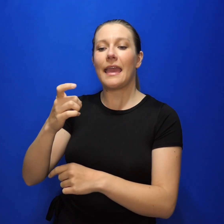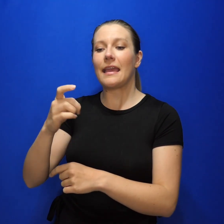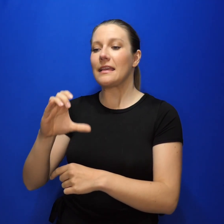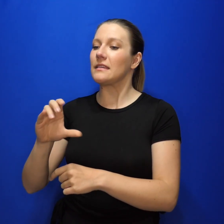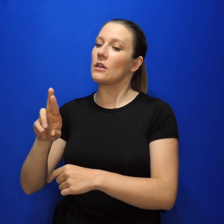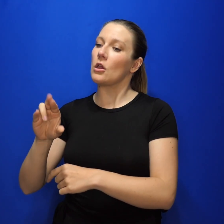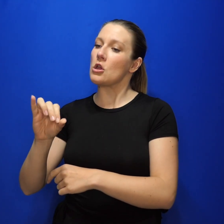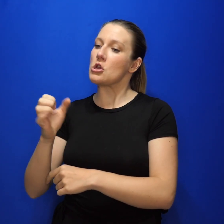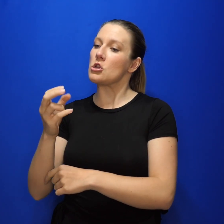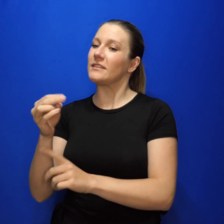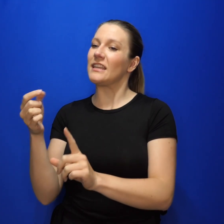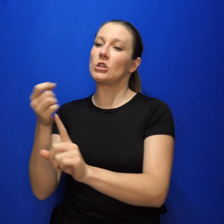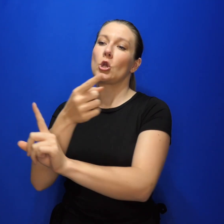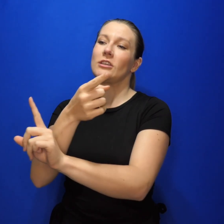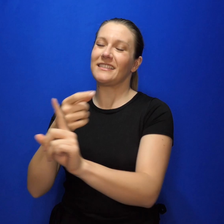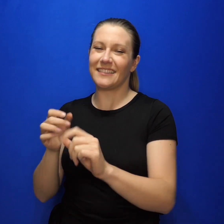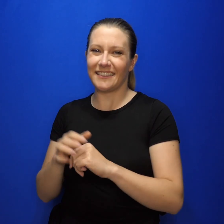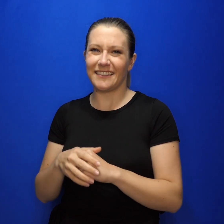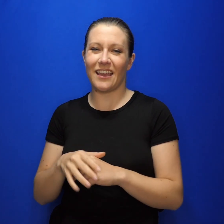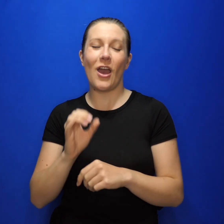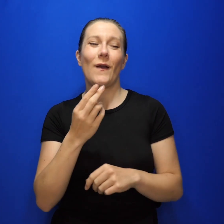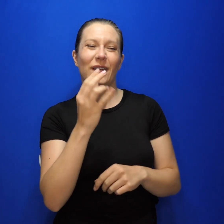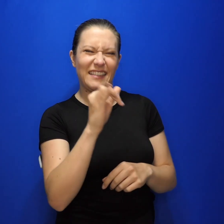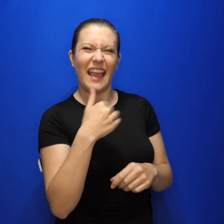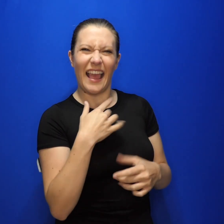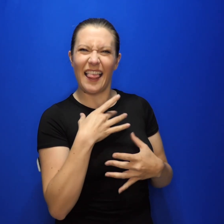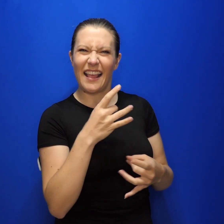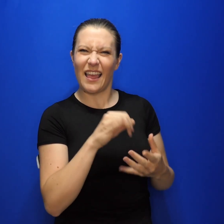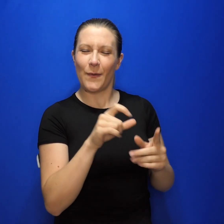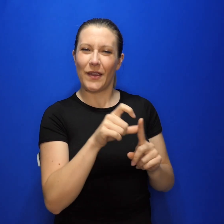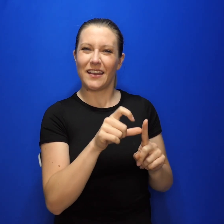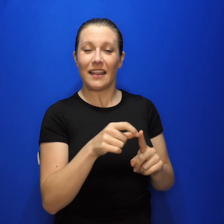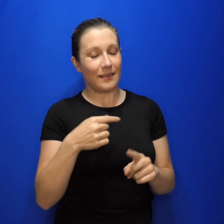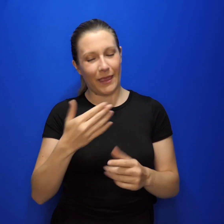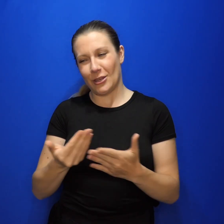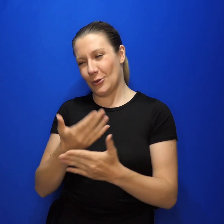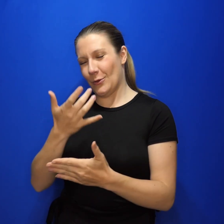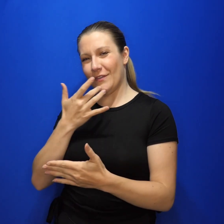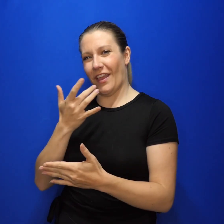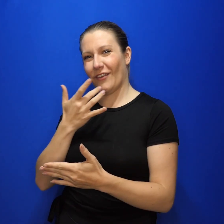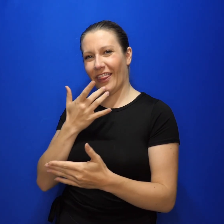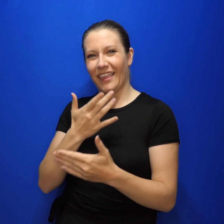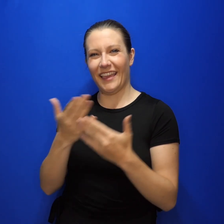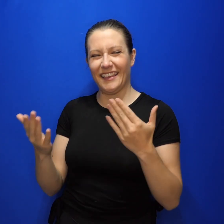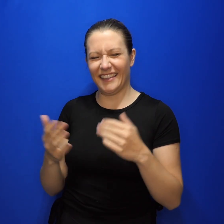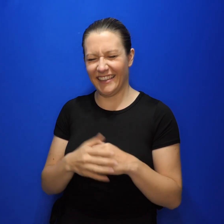lately. Oh, yes. I like that word. I use it a lot. It's my new favorite thing.